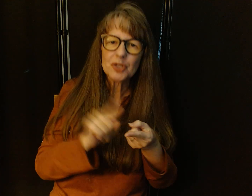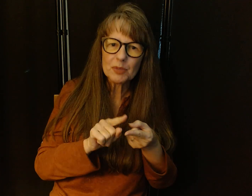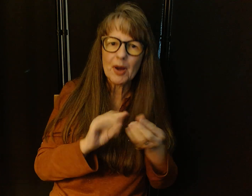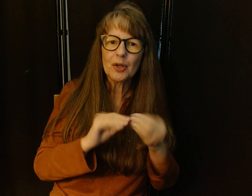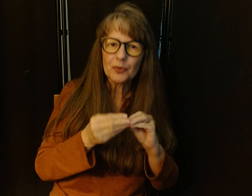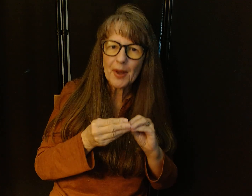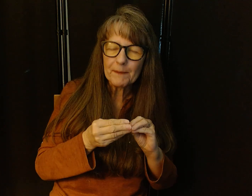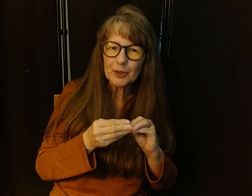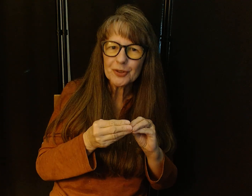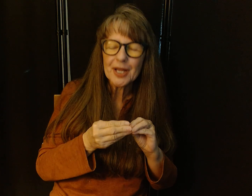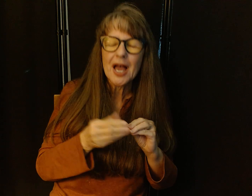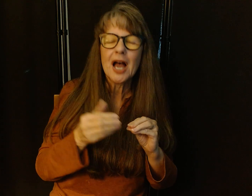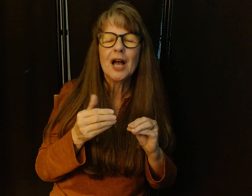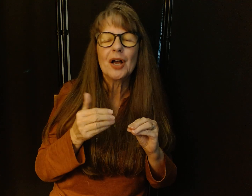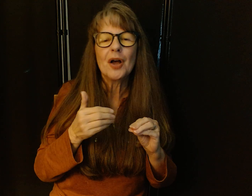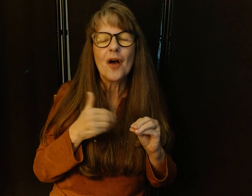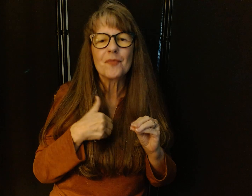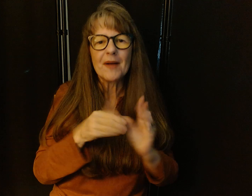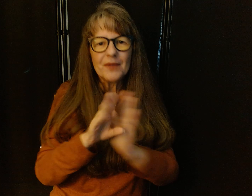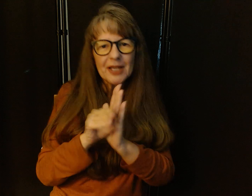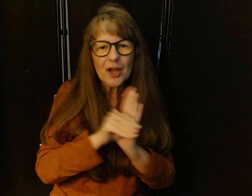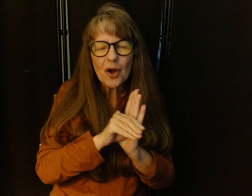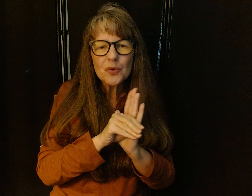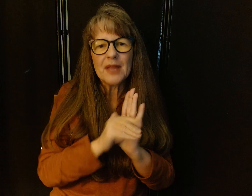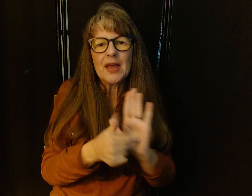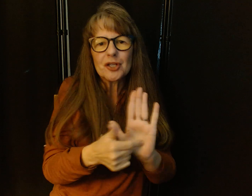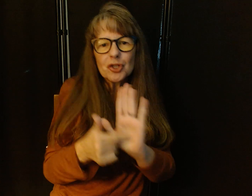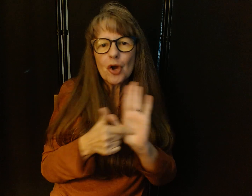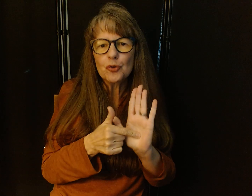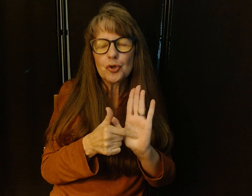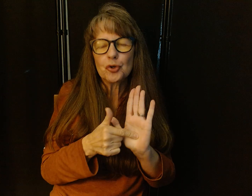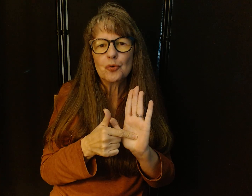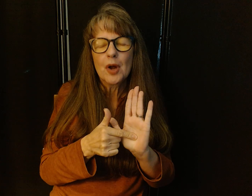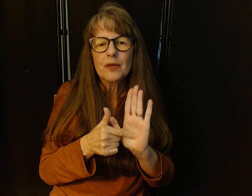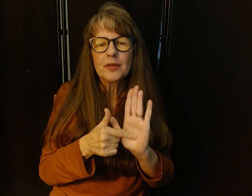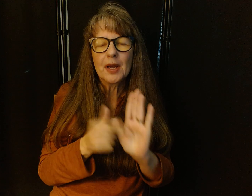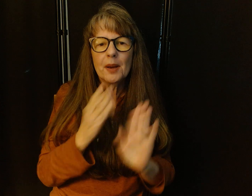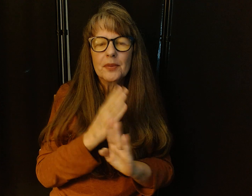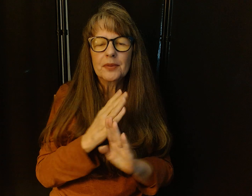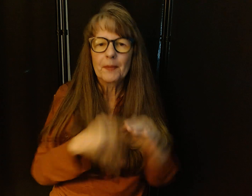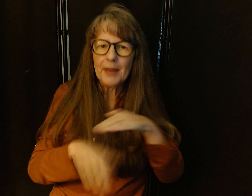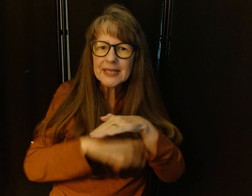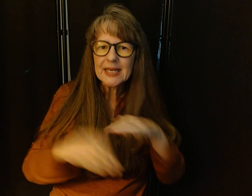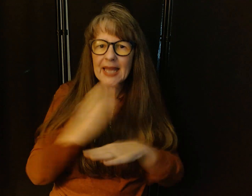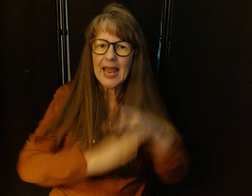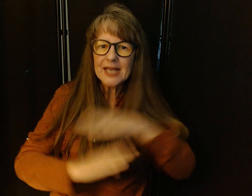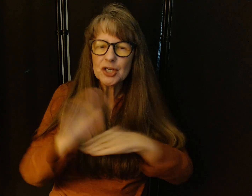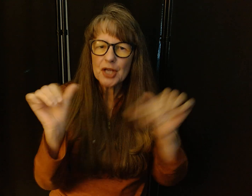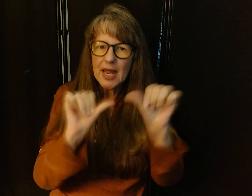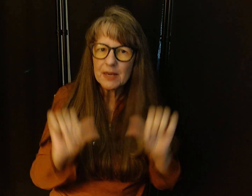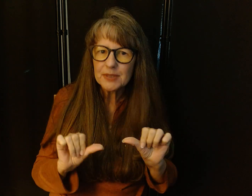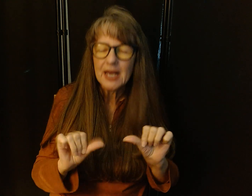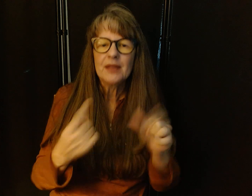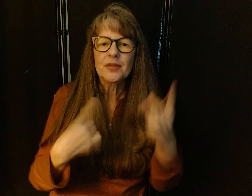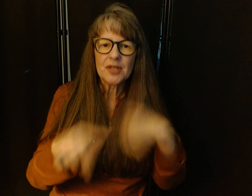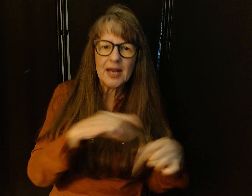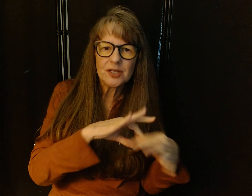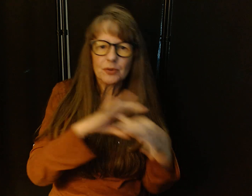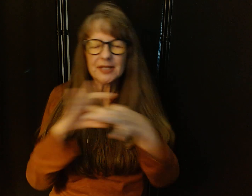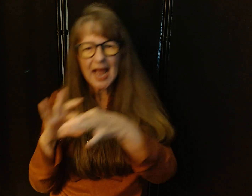smaller numbers of my videos, and that shows you the basic hand shapes, the signs that are attached